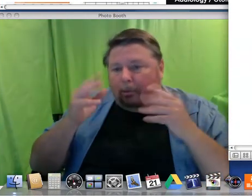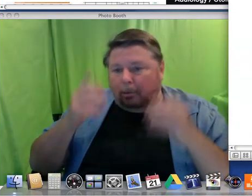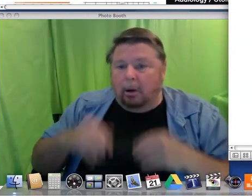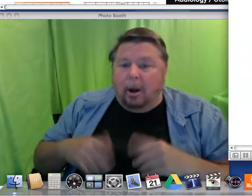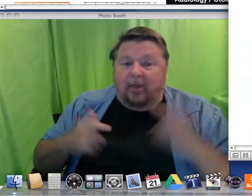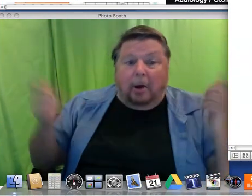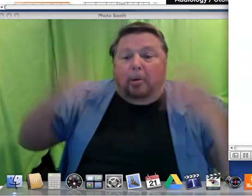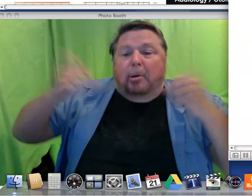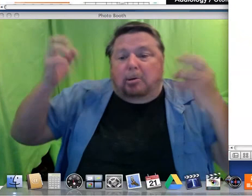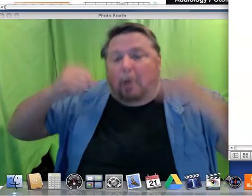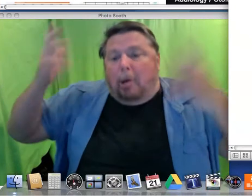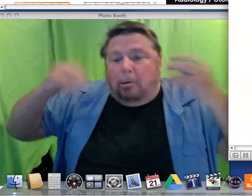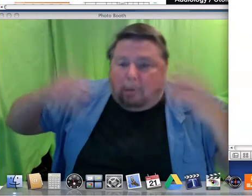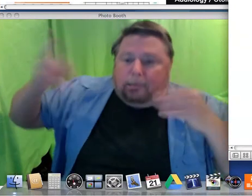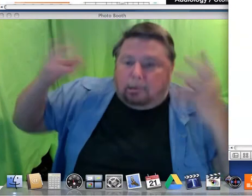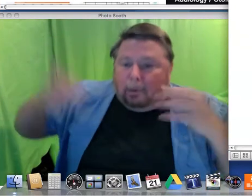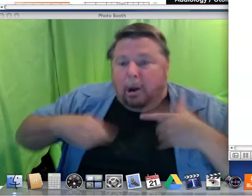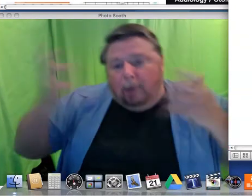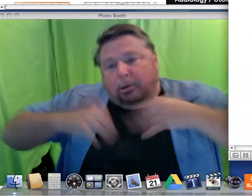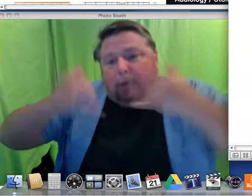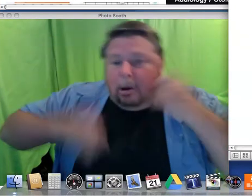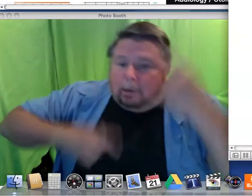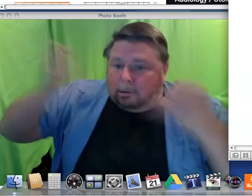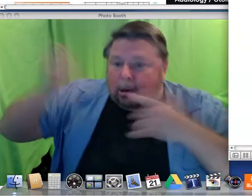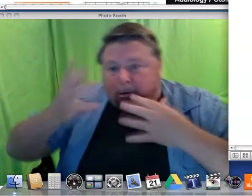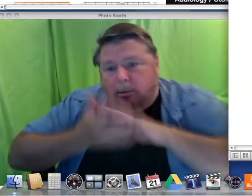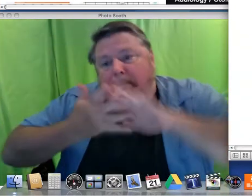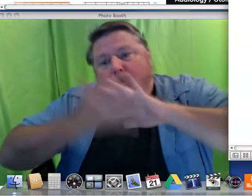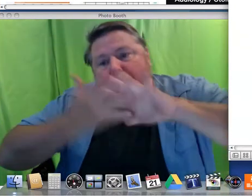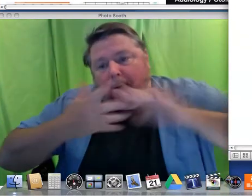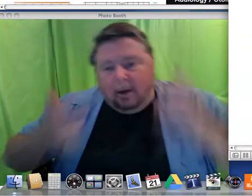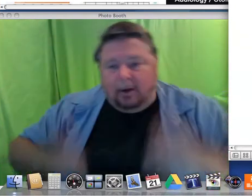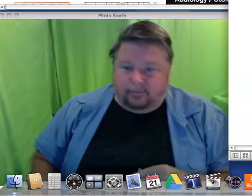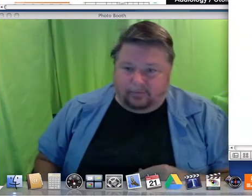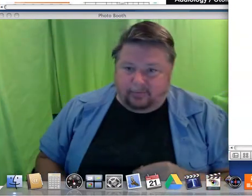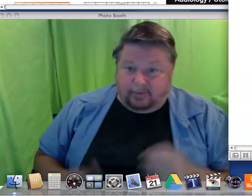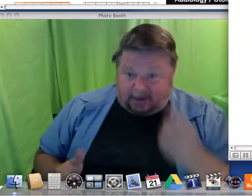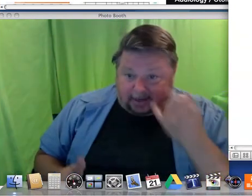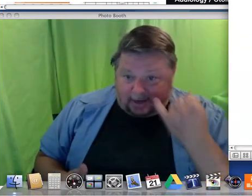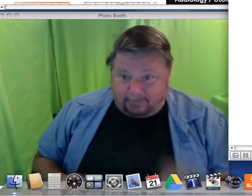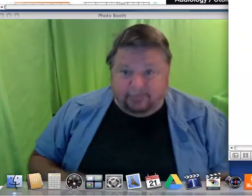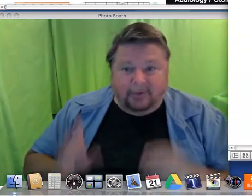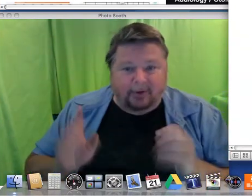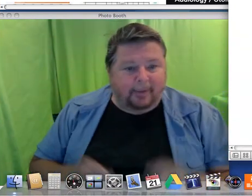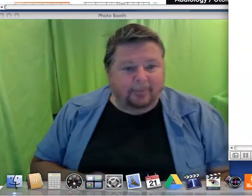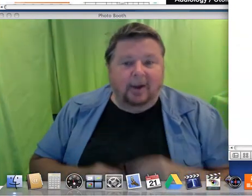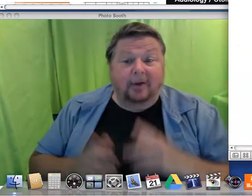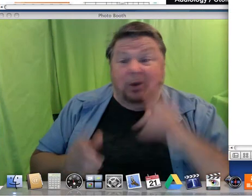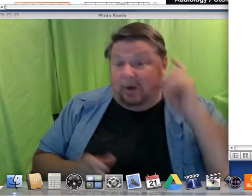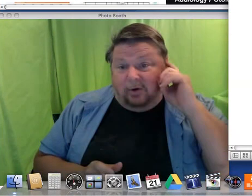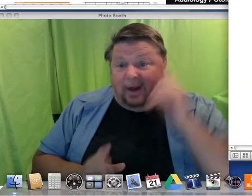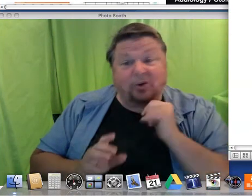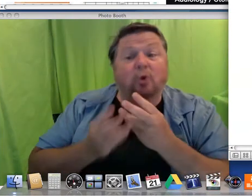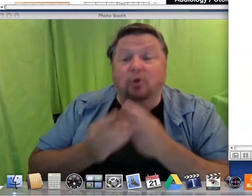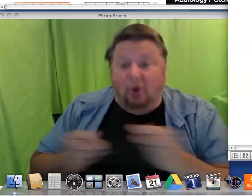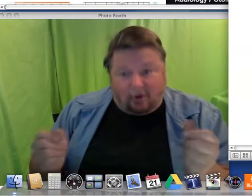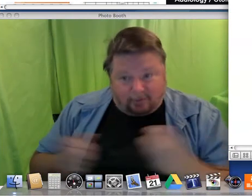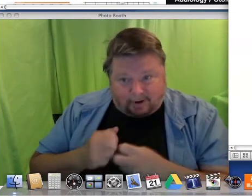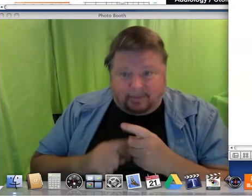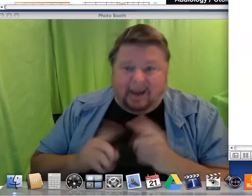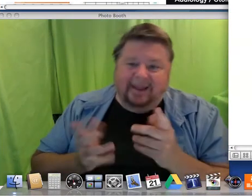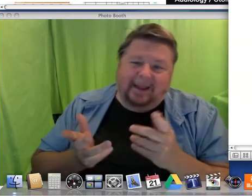what it's saying, then it just makes it a louder muffled sound, and you still can't understand what it's saying. But blah, blah, blah. You get the idea? Okay. So hearing aids don't